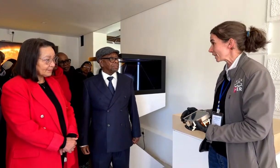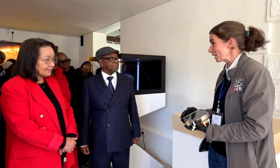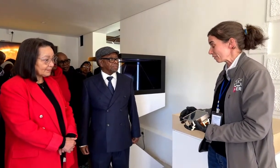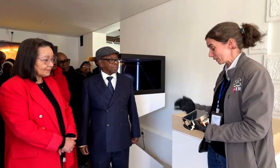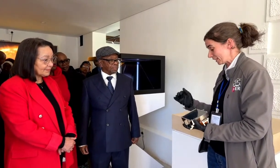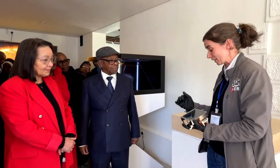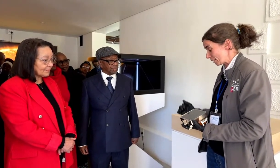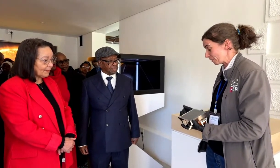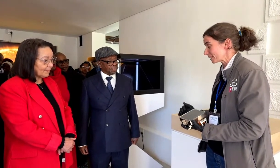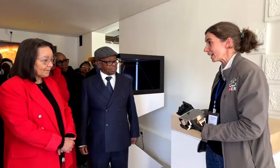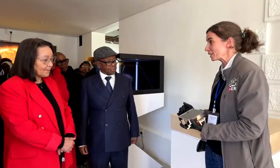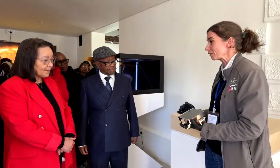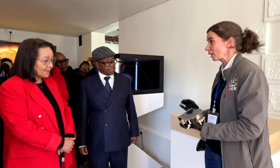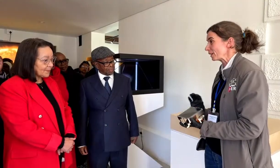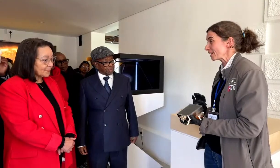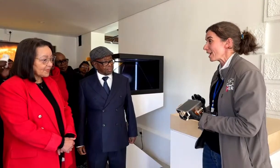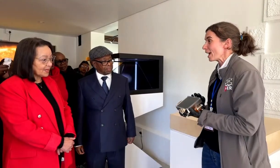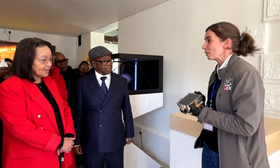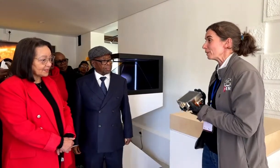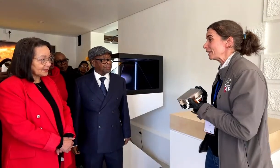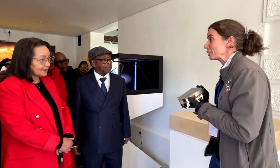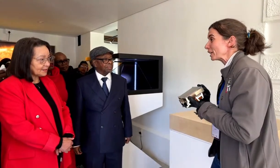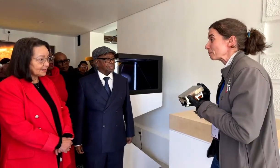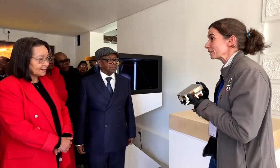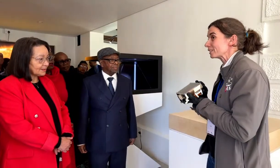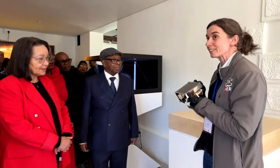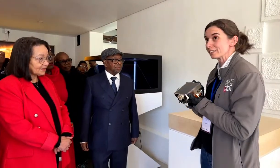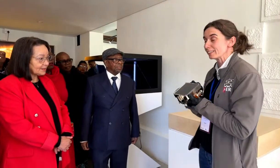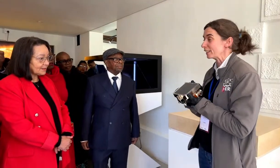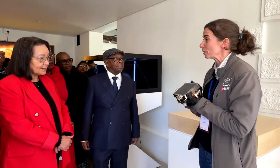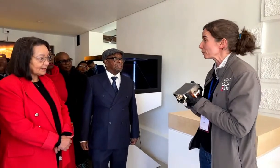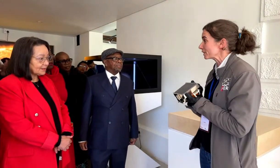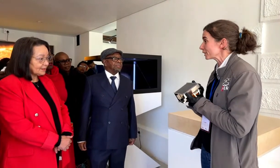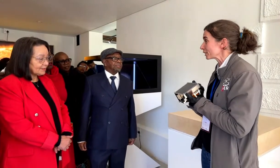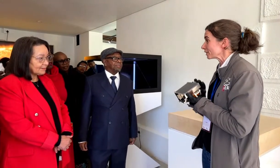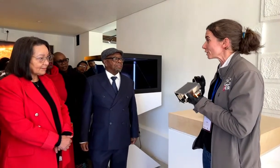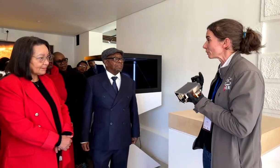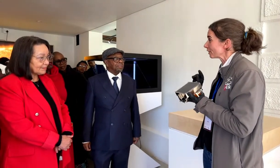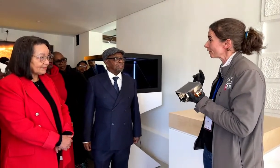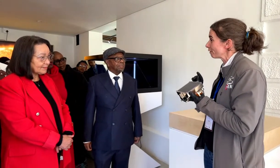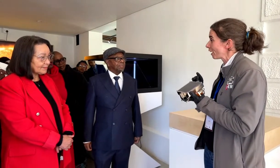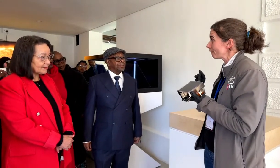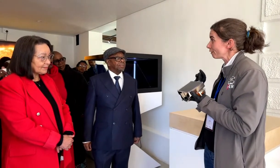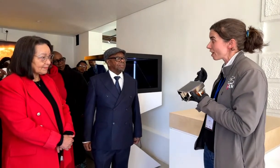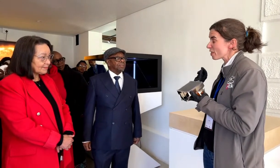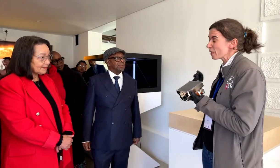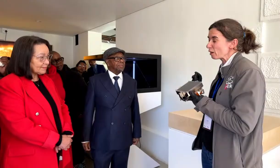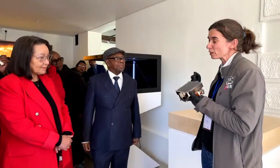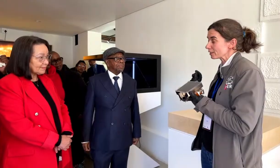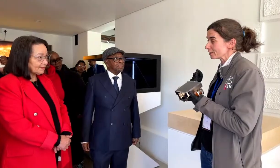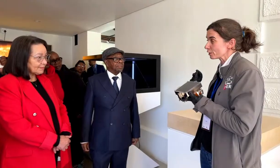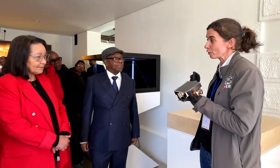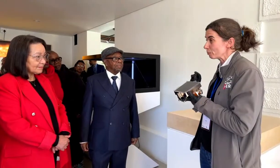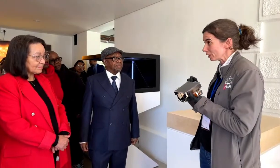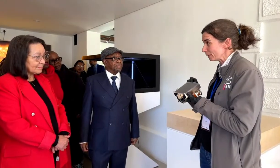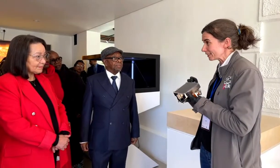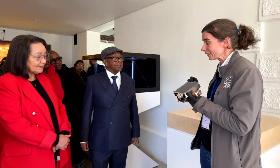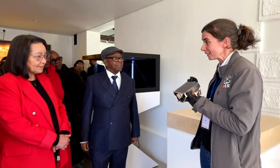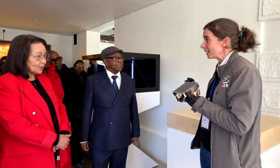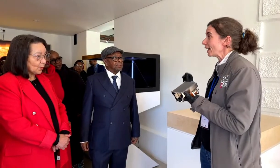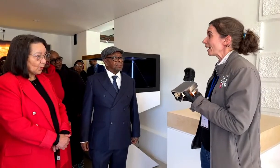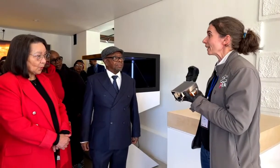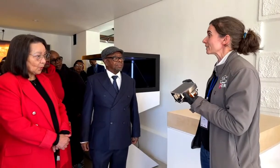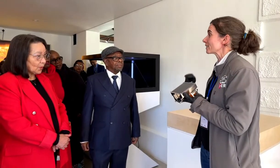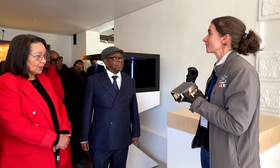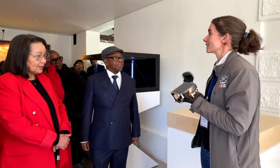keep it safe. We need to keep the data flowing. And we need to keep it still and in position to within 5,000ths of a